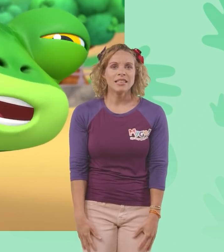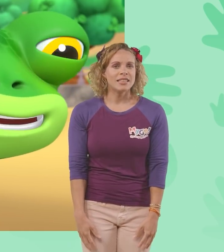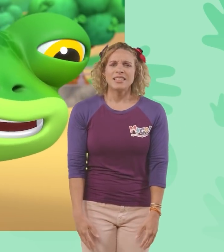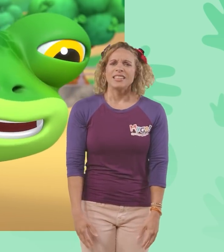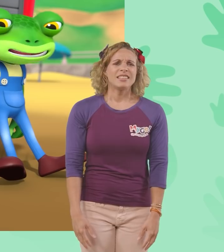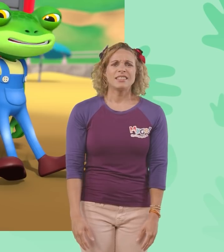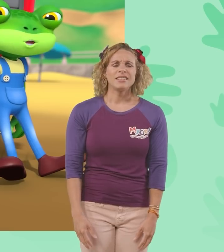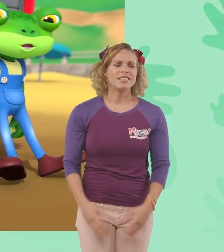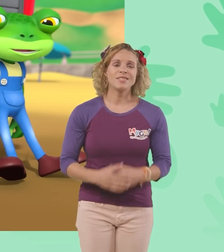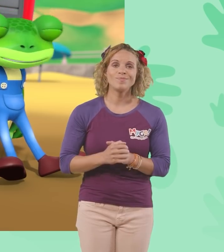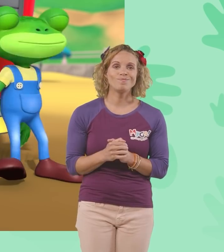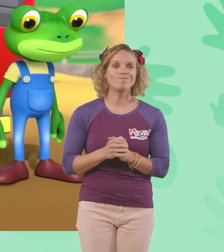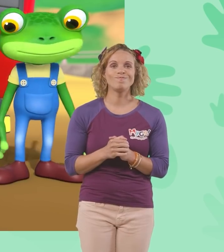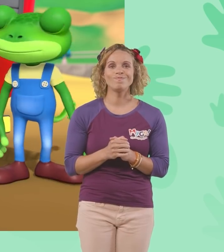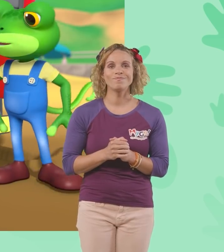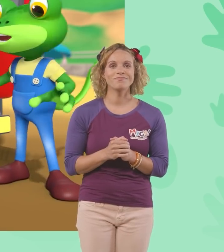Oh!